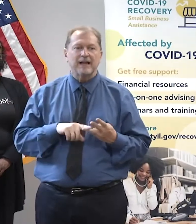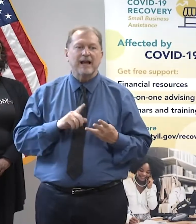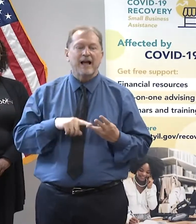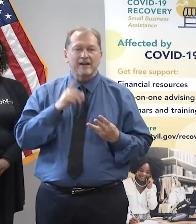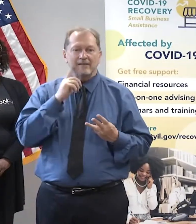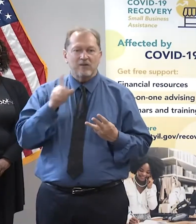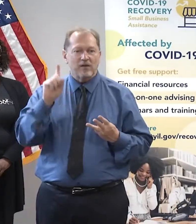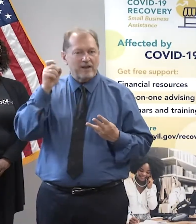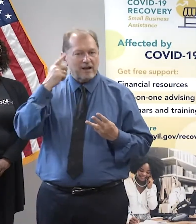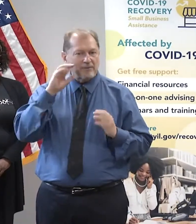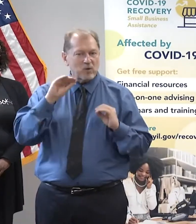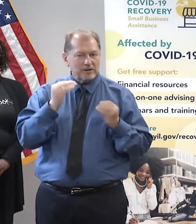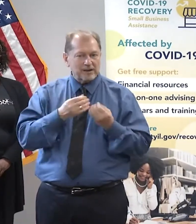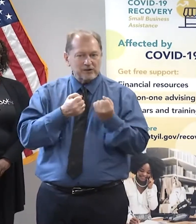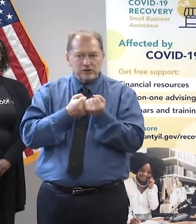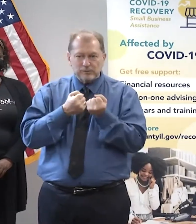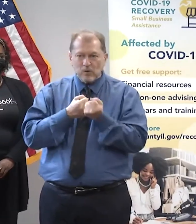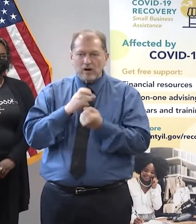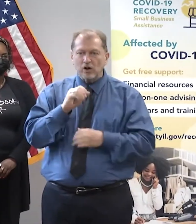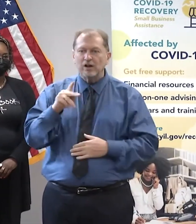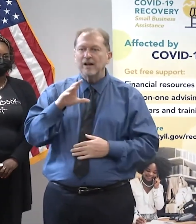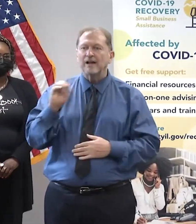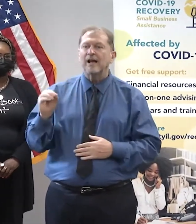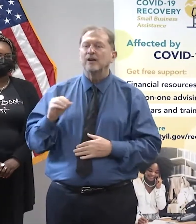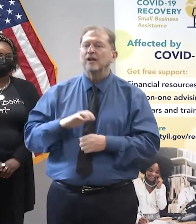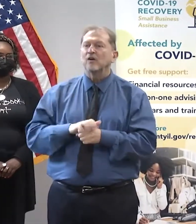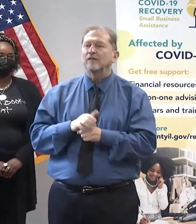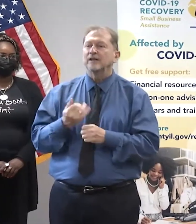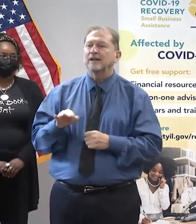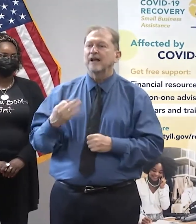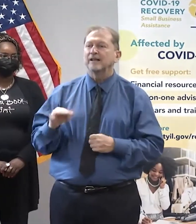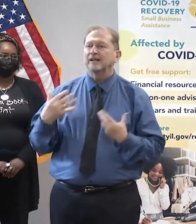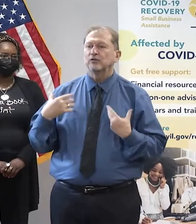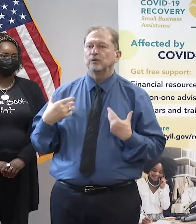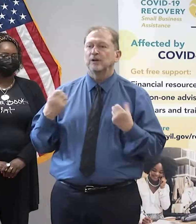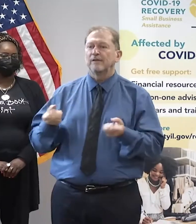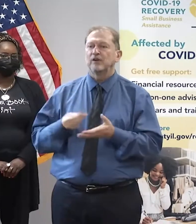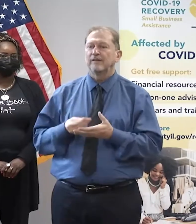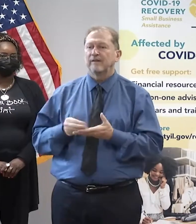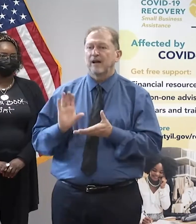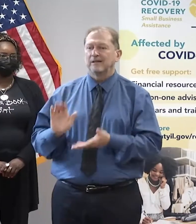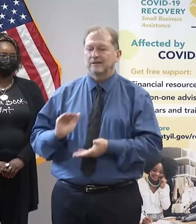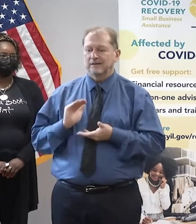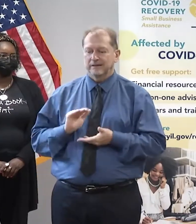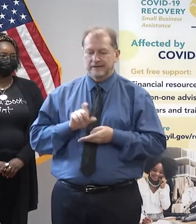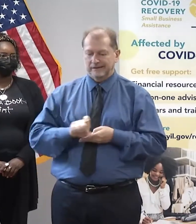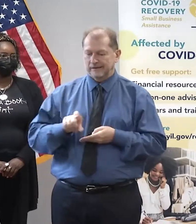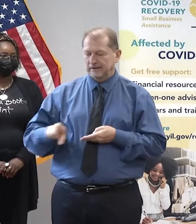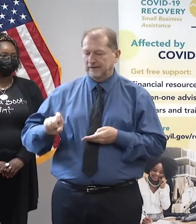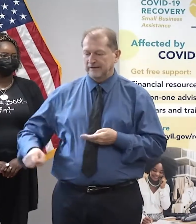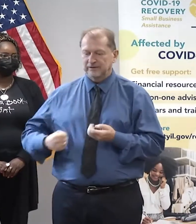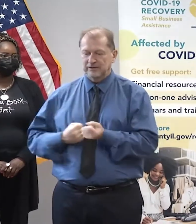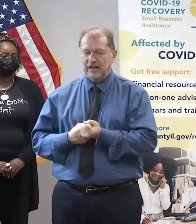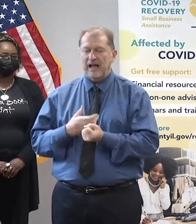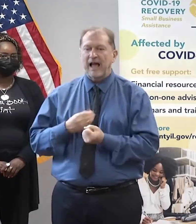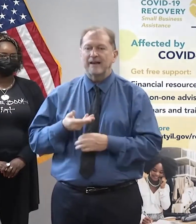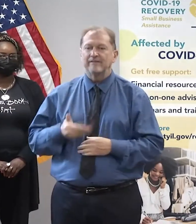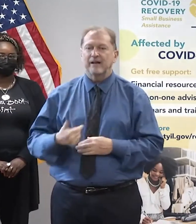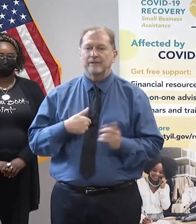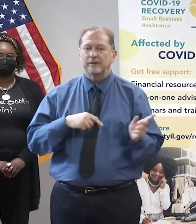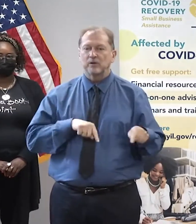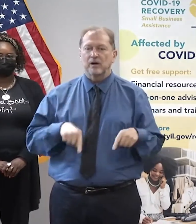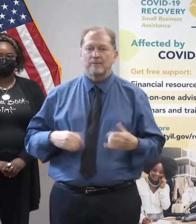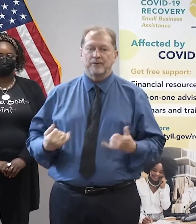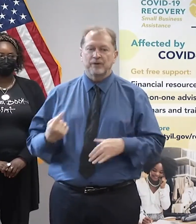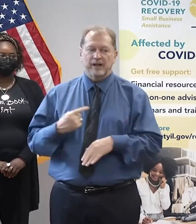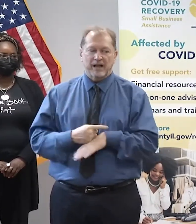your support of the Cook County COVID-19 Recovery Small Business Assistance Program and for having me here today.